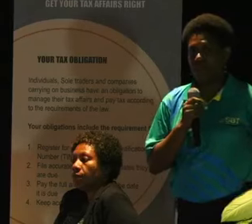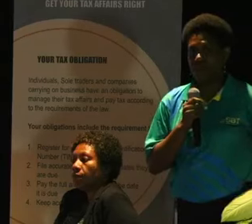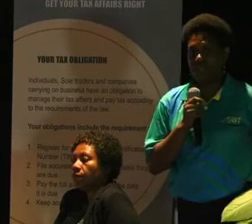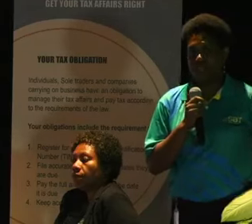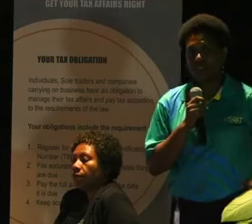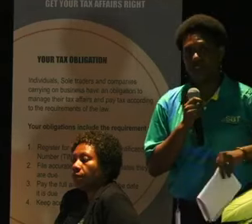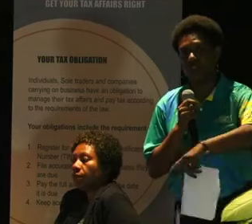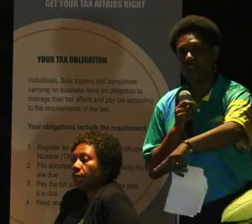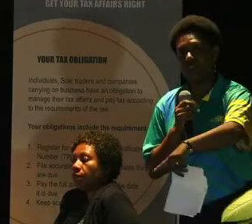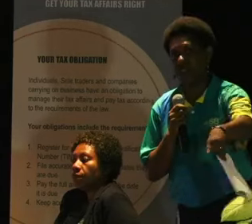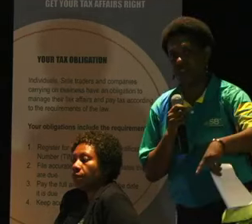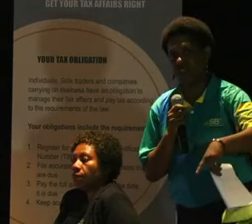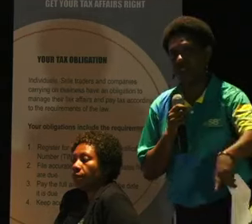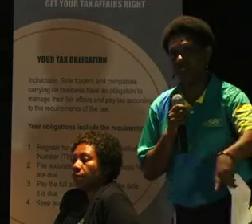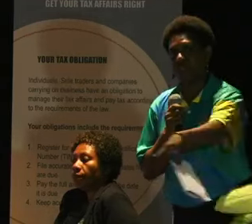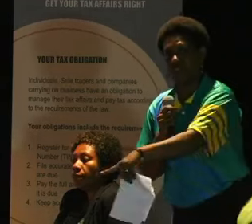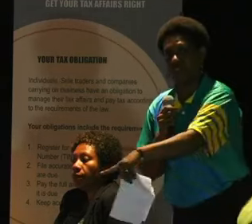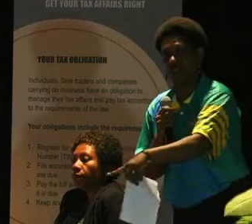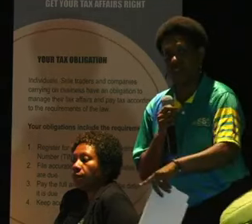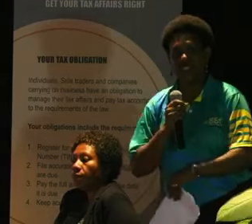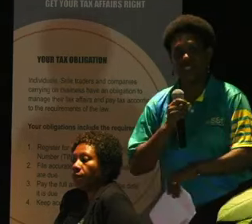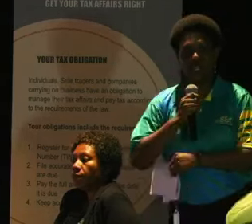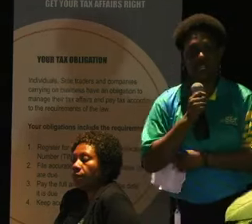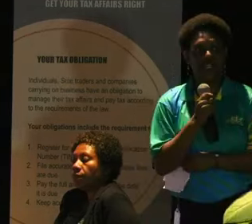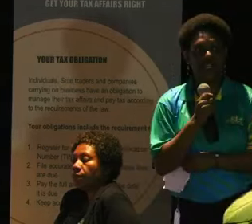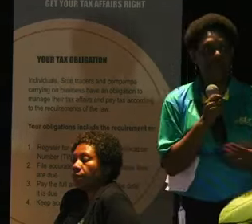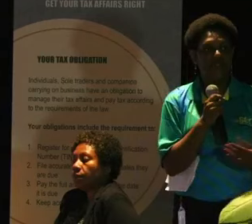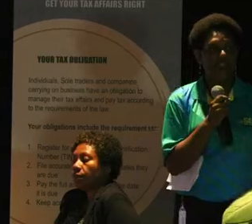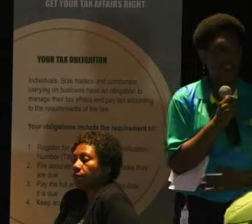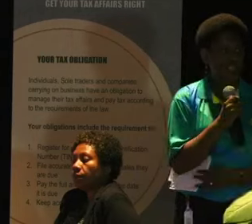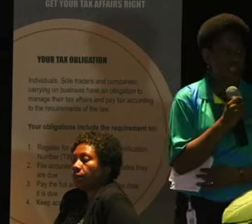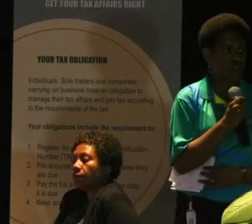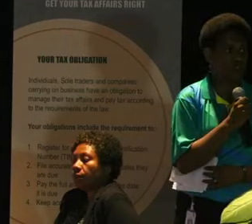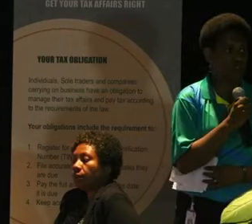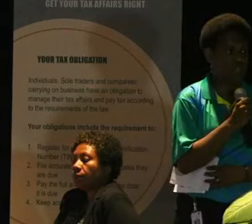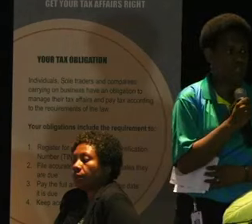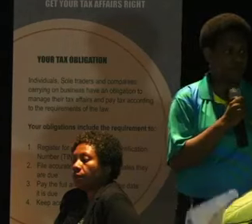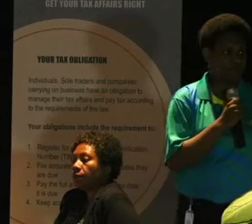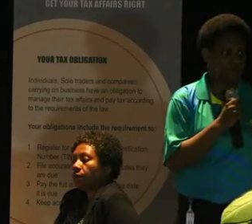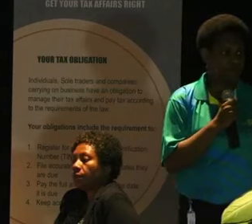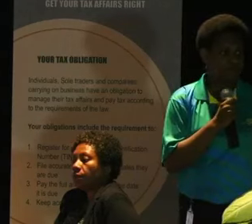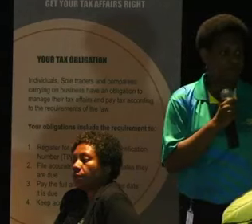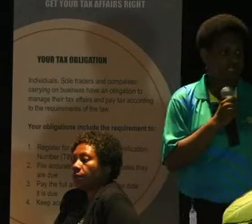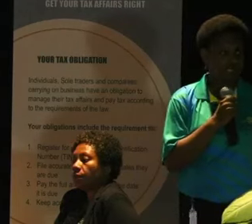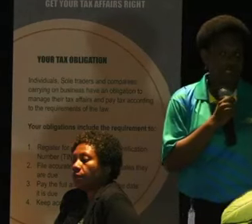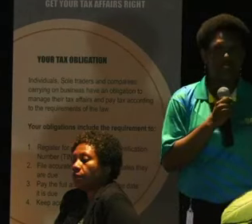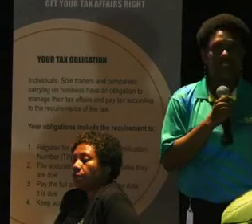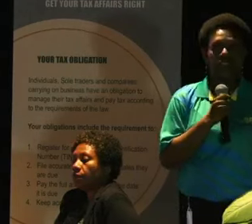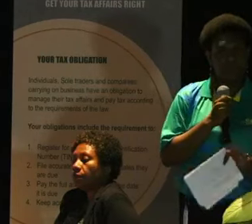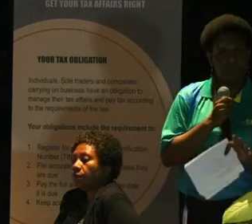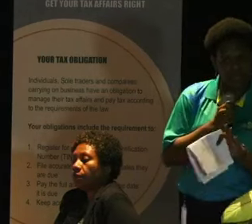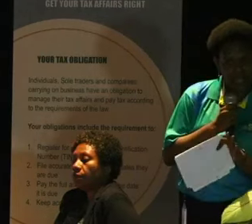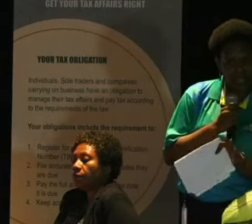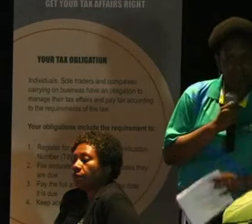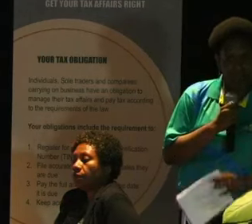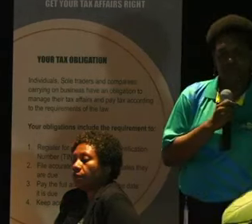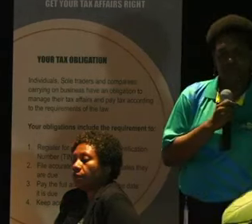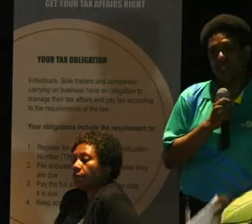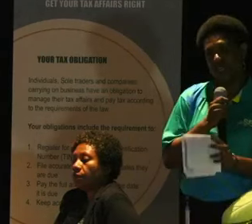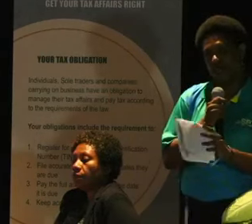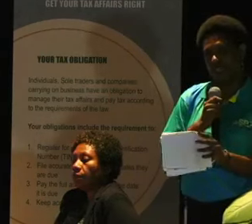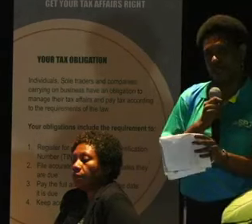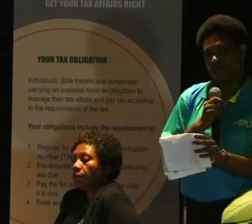even more better if we do it the other way. Before you go and register, come and sit with us and talk to us. So that MIPLA guiding